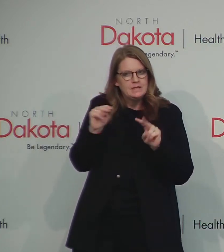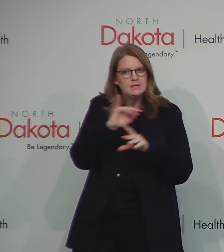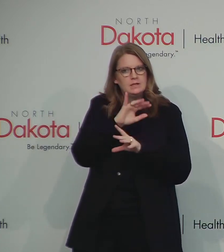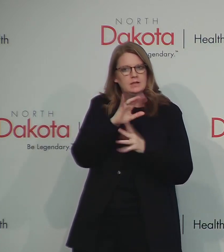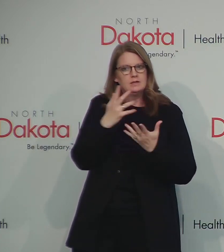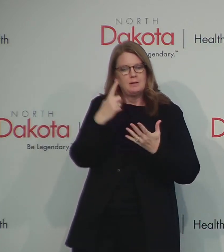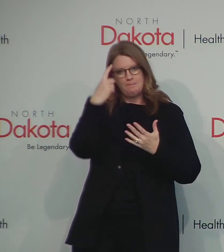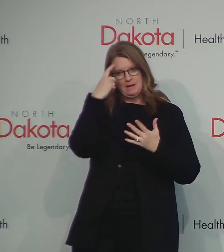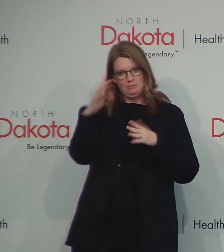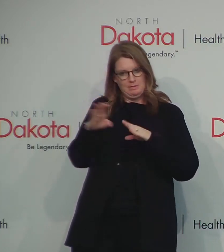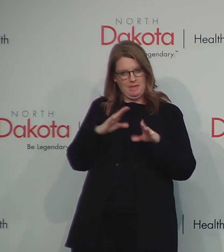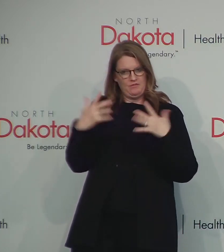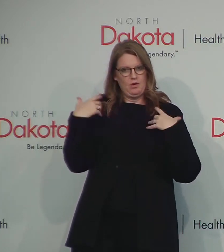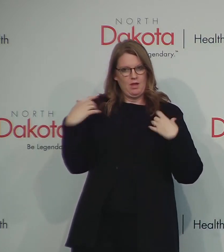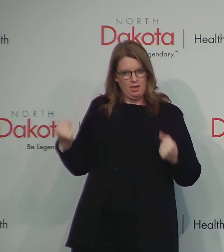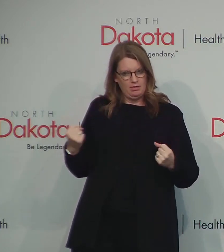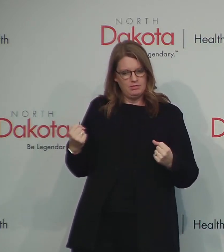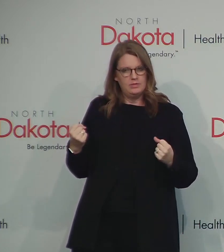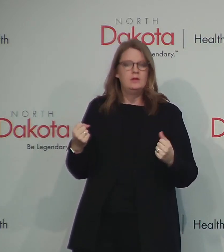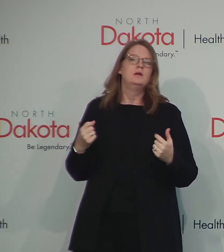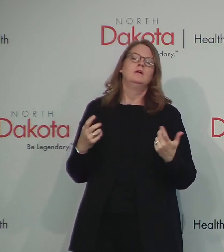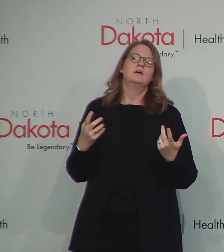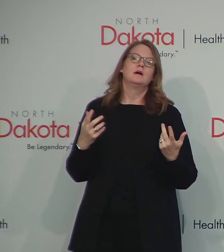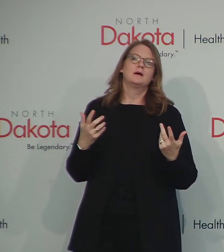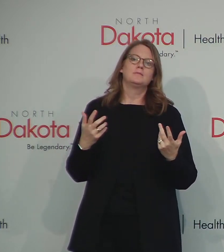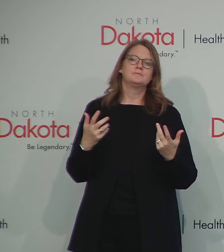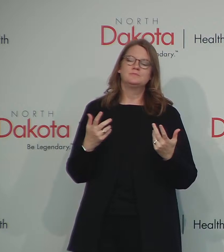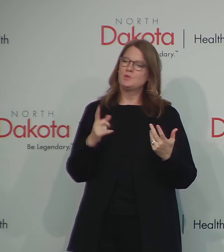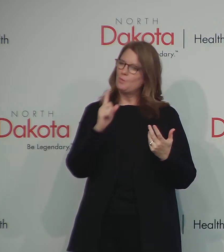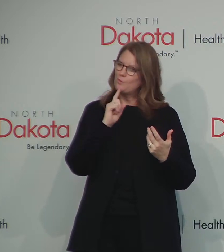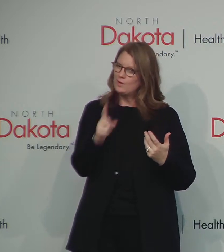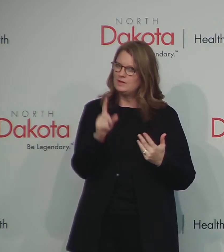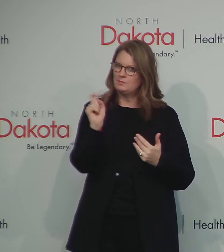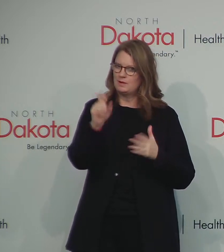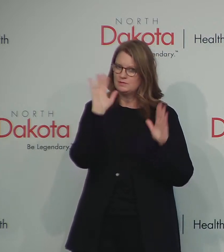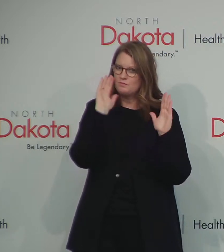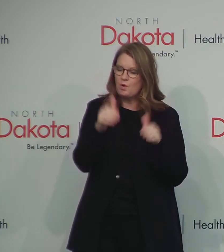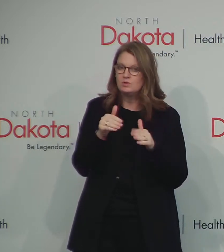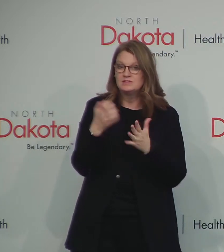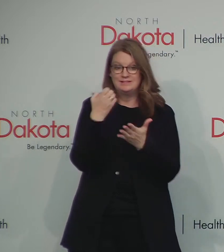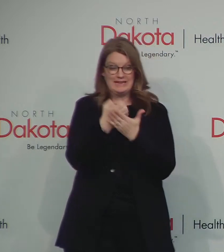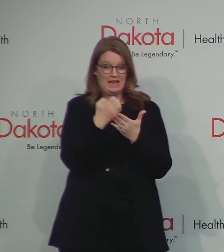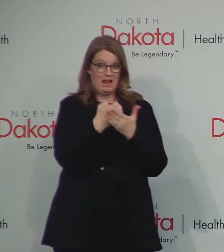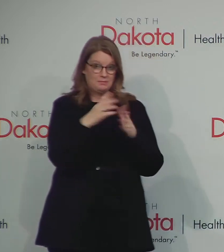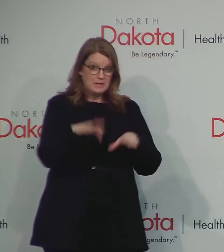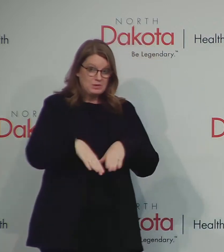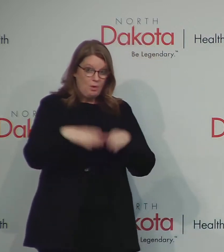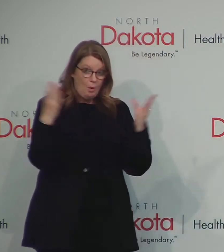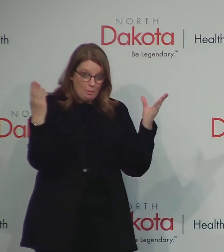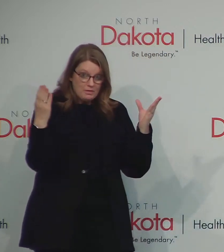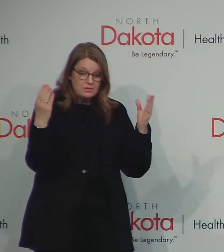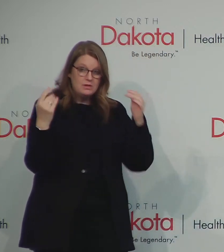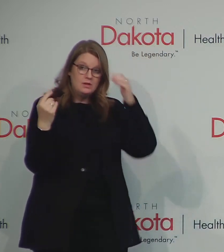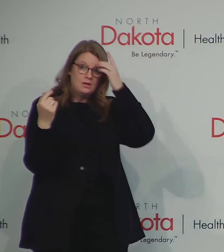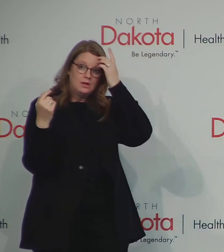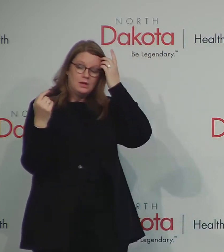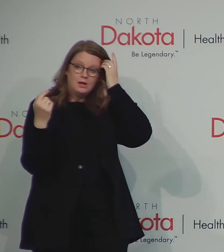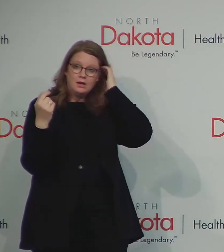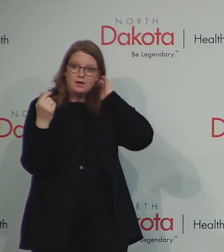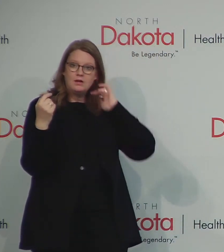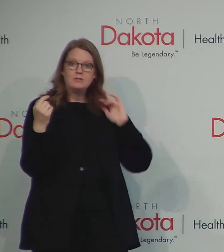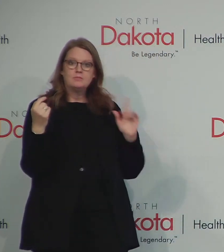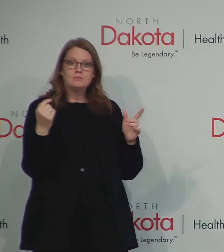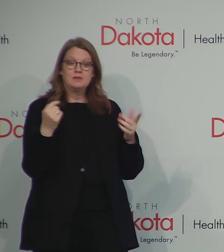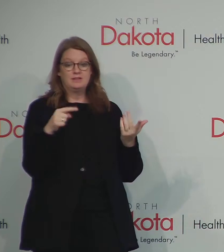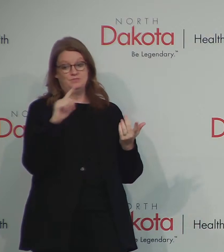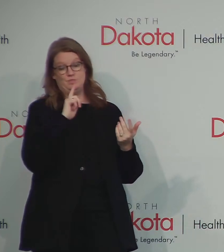our mental and behavioral health. We have to work hard to keep our economy open, as we are right now, among the most